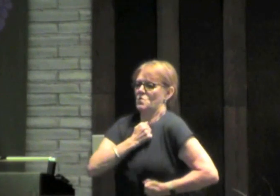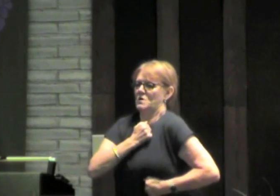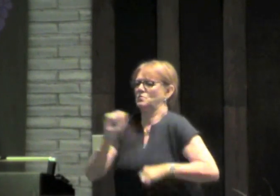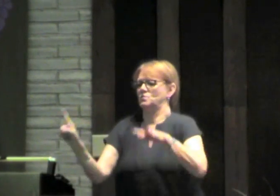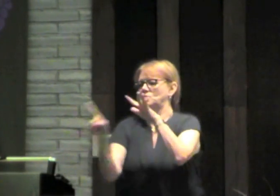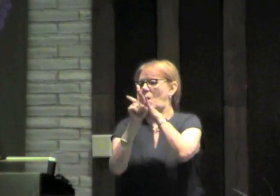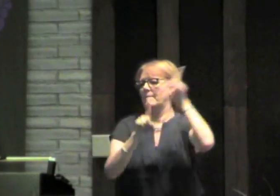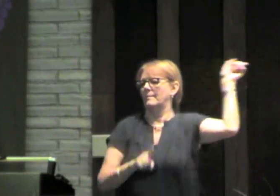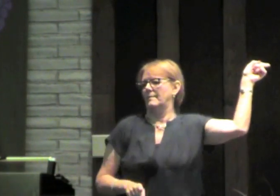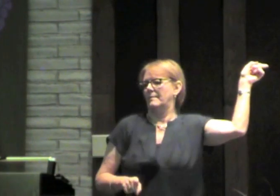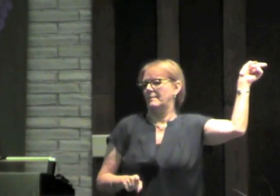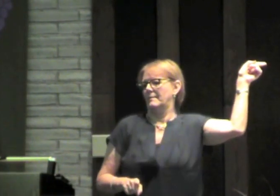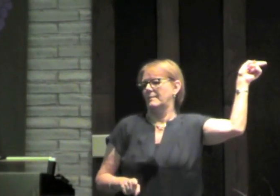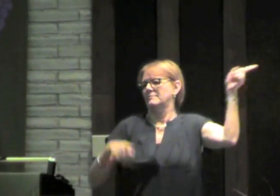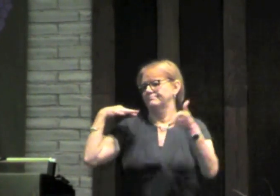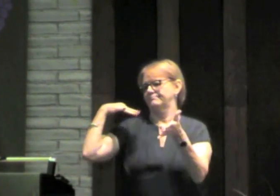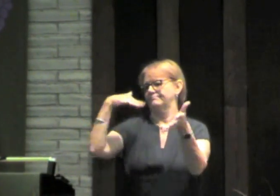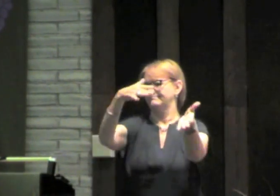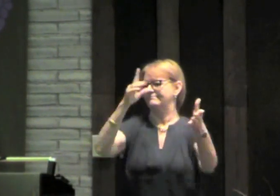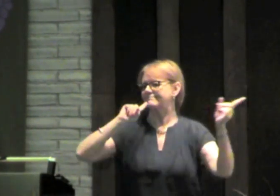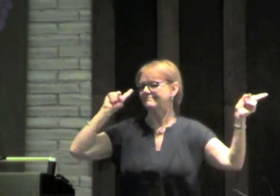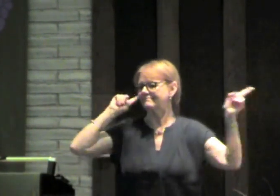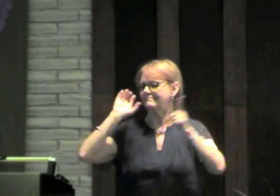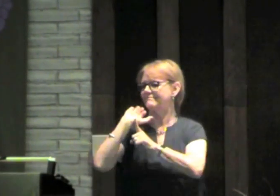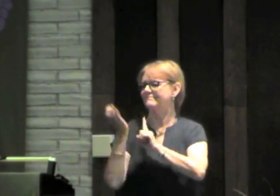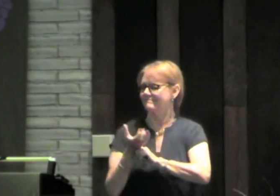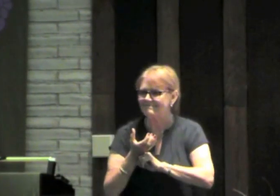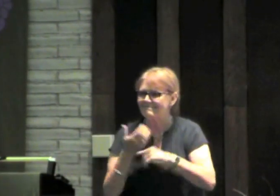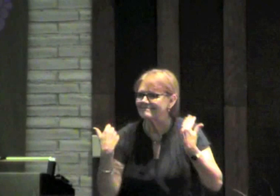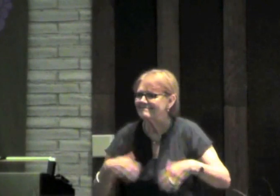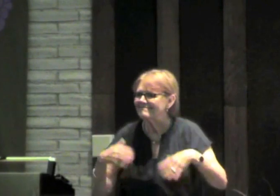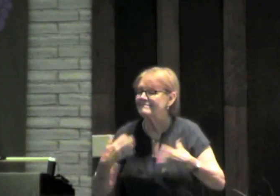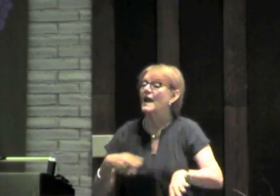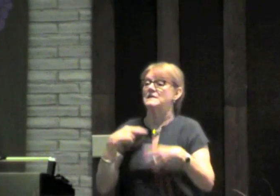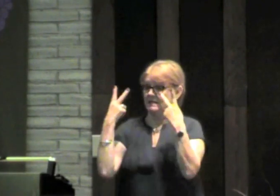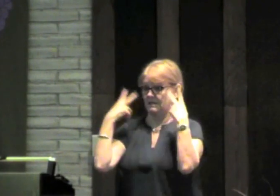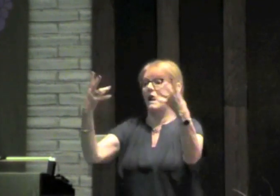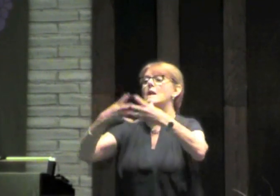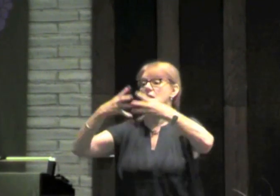they require the Israeli shoulders to come and study deaf culture.